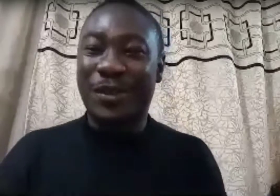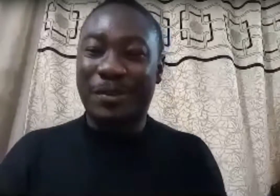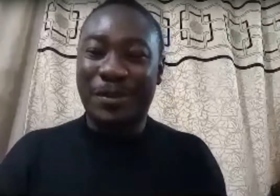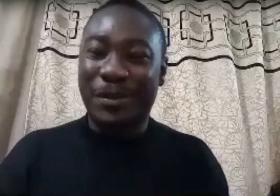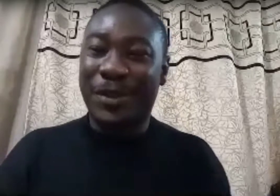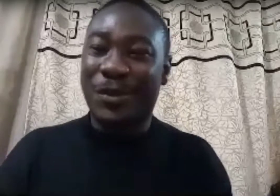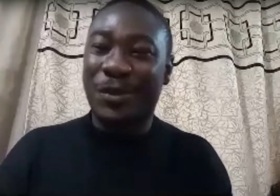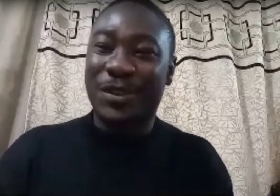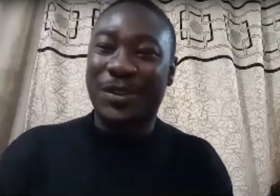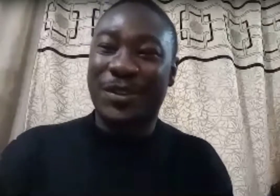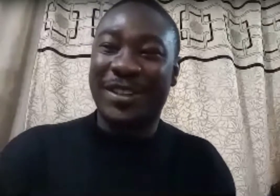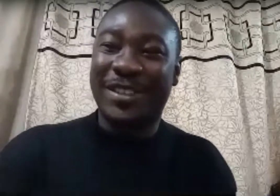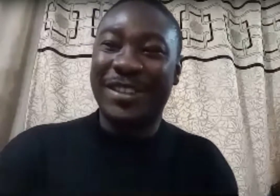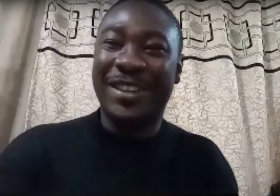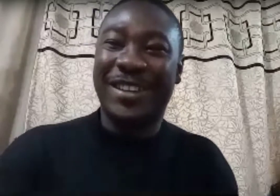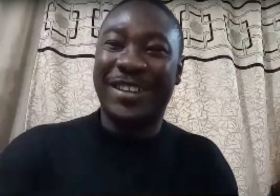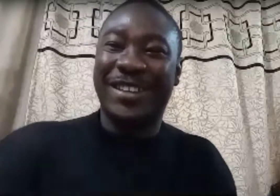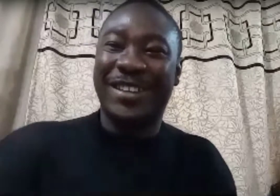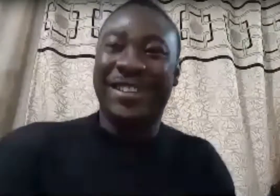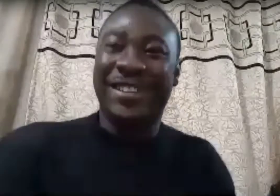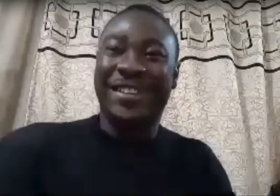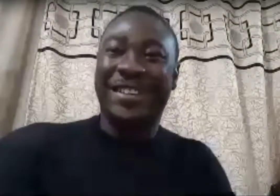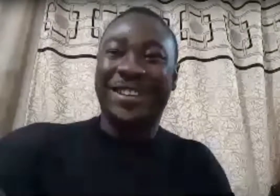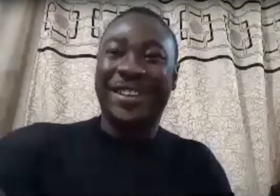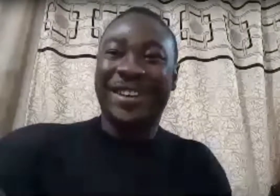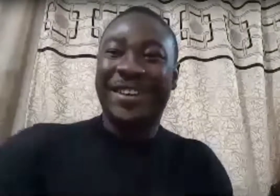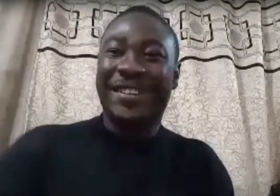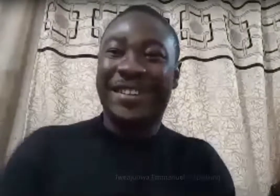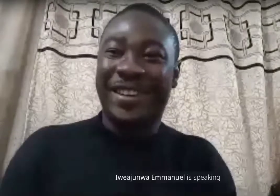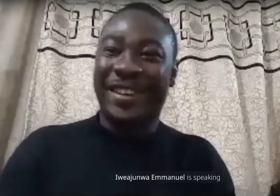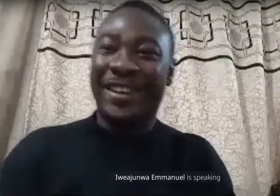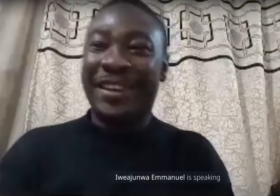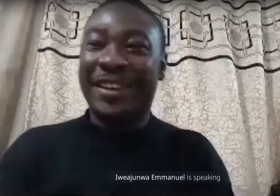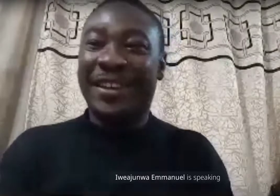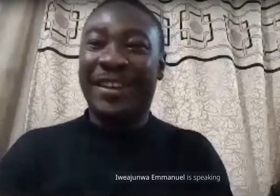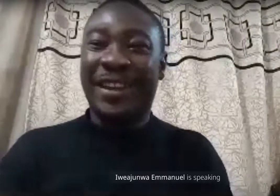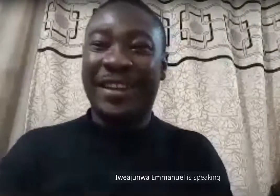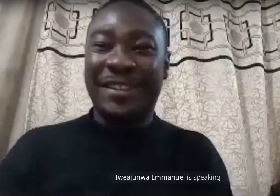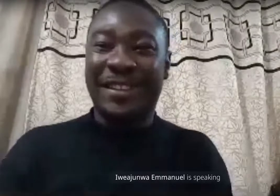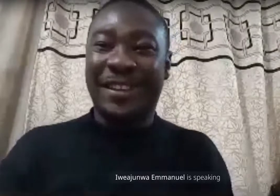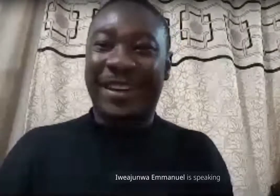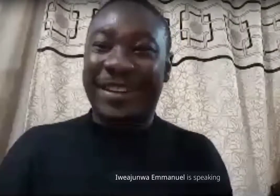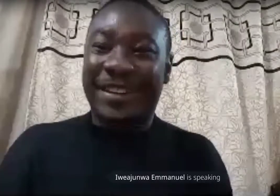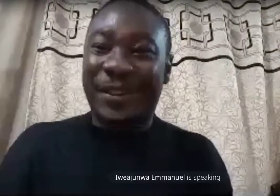that. Okay, that's on a lighter note. So let's proceed.